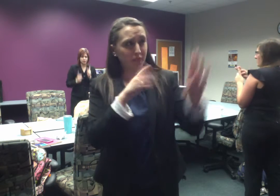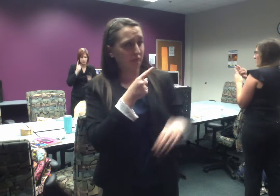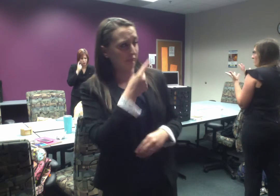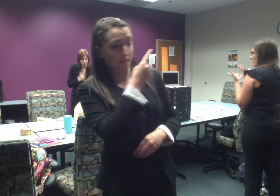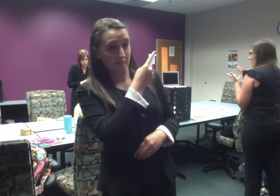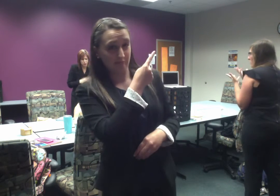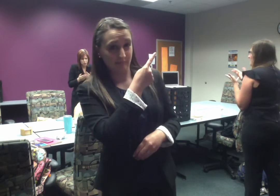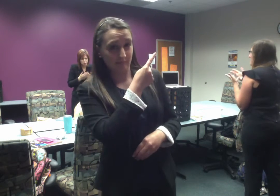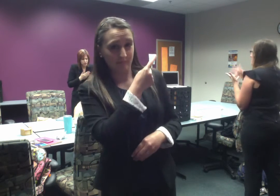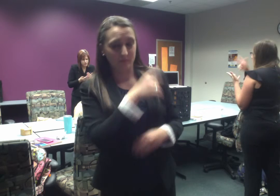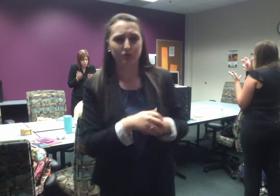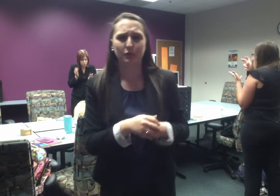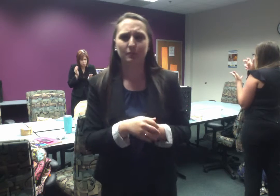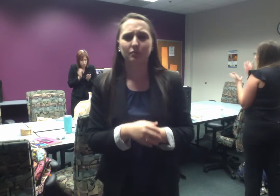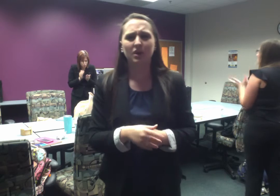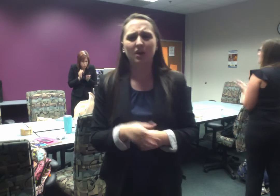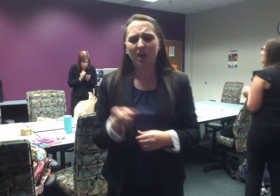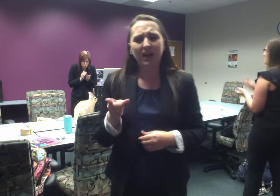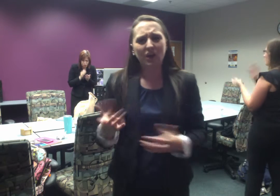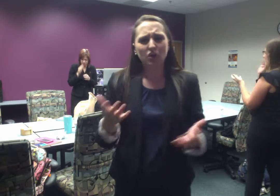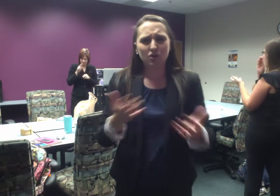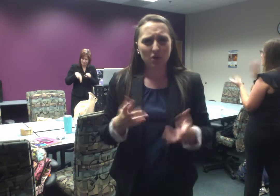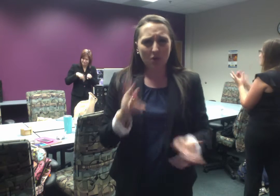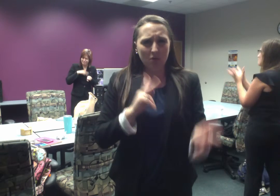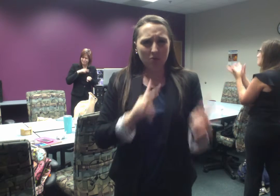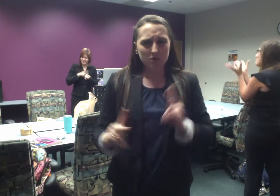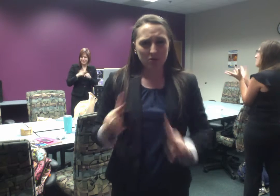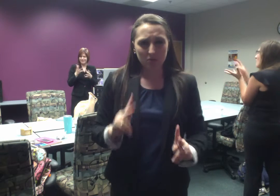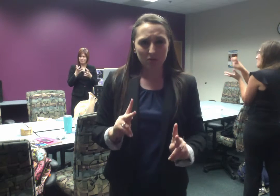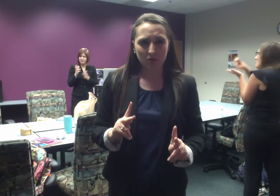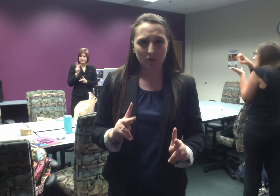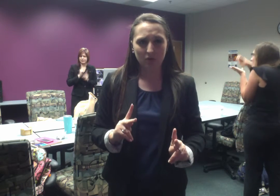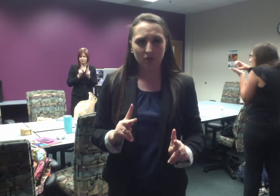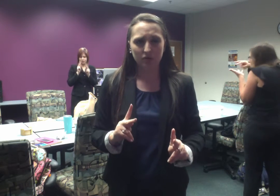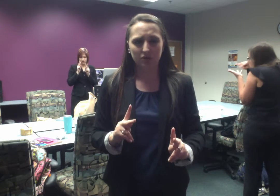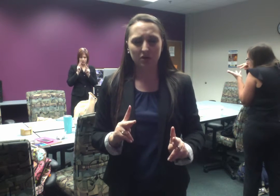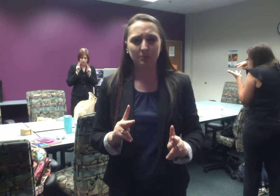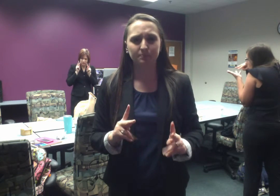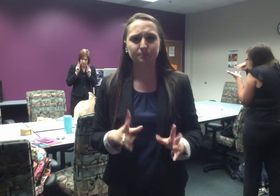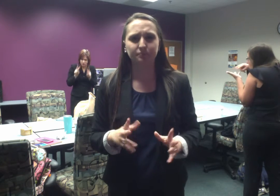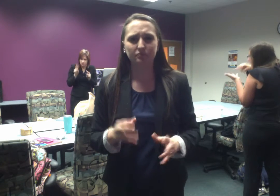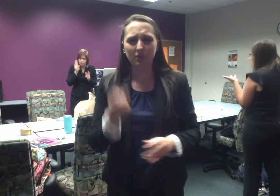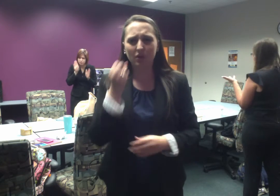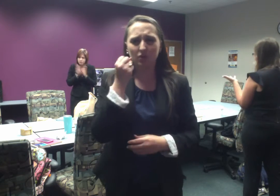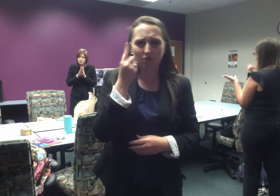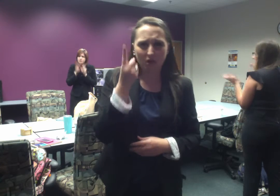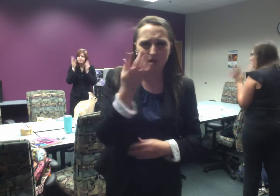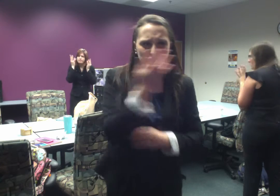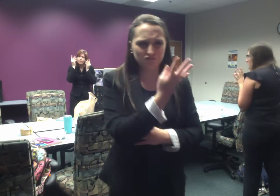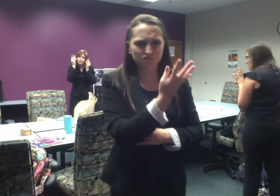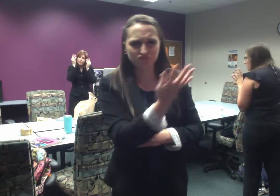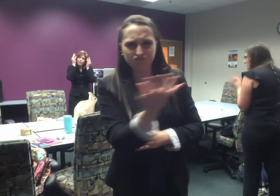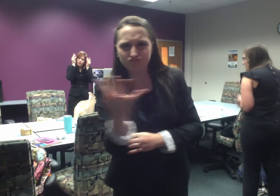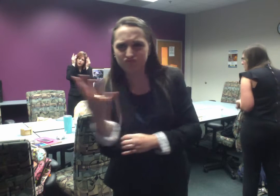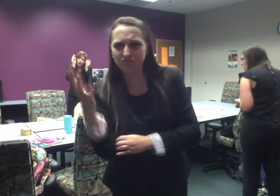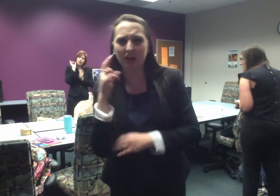the small things in nature. And kind of like thinking about the movie Honey, I Shrunk the Kids. How